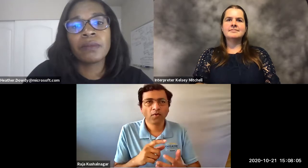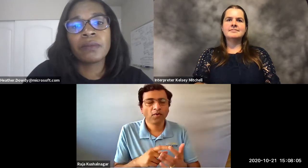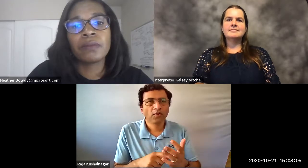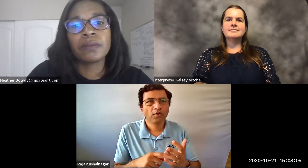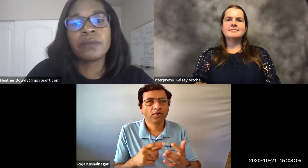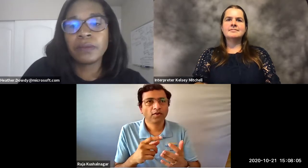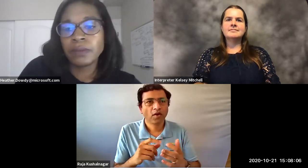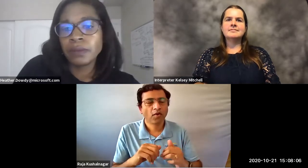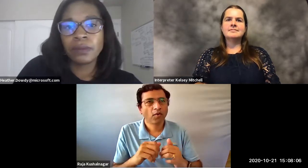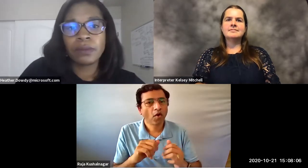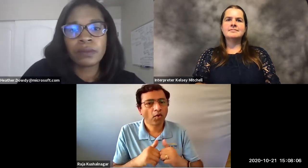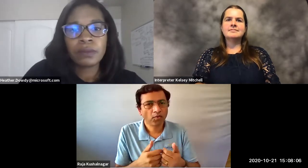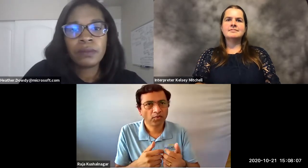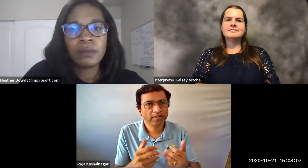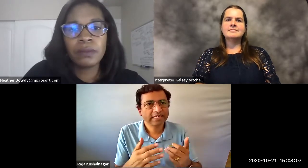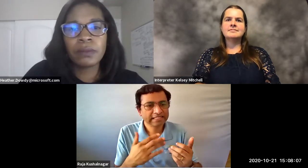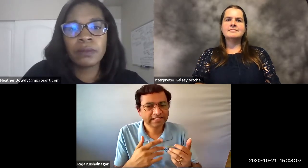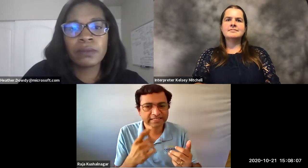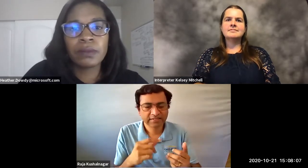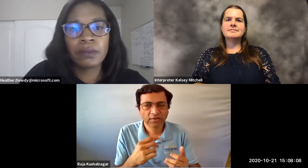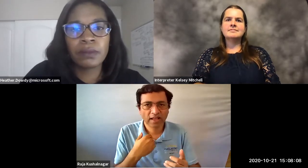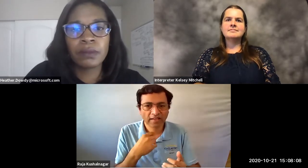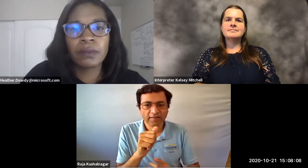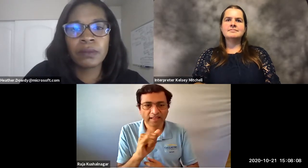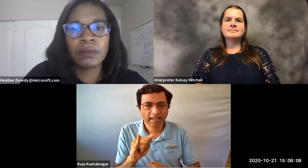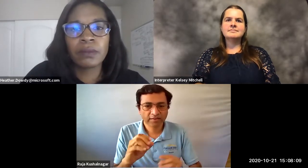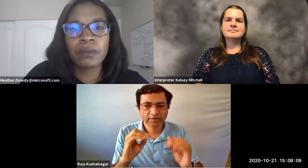Okay, this is Raja. I actually have a question.